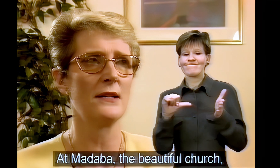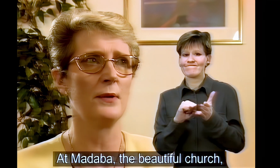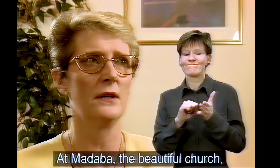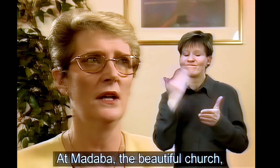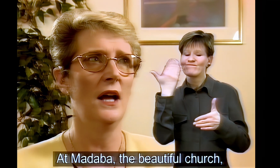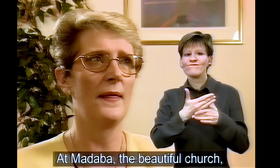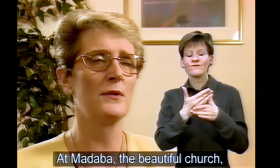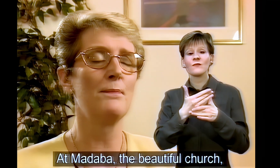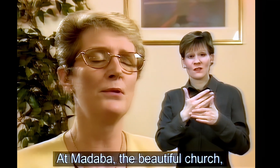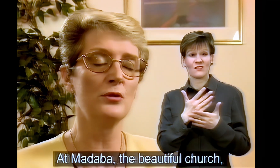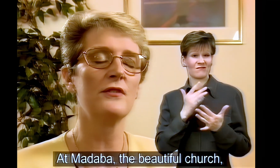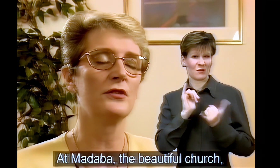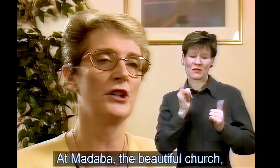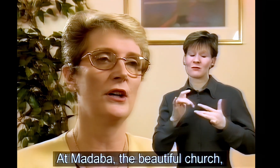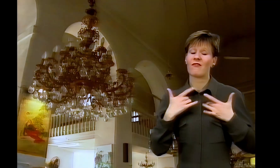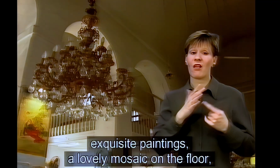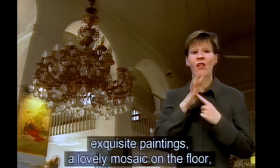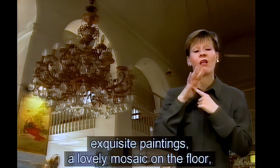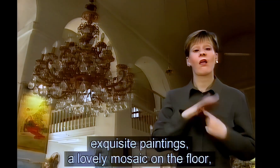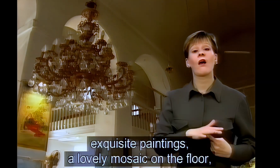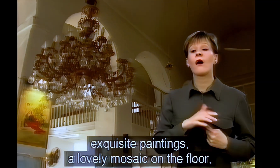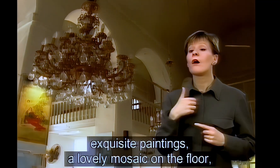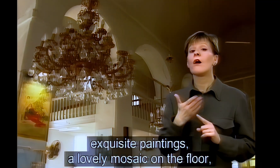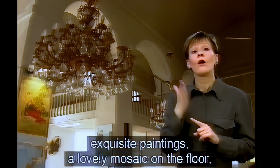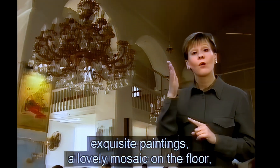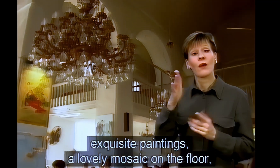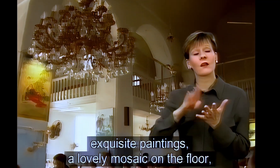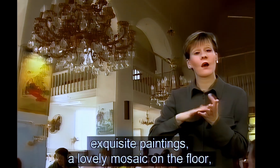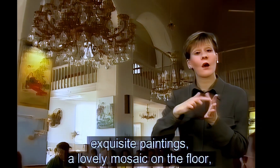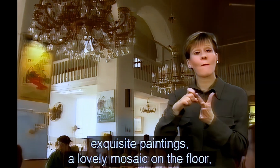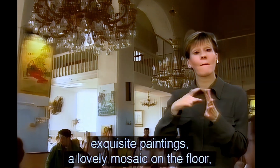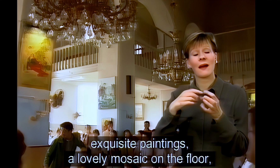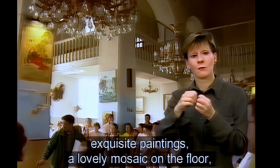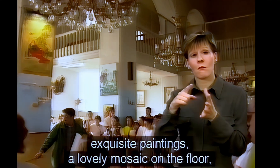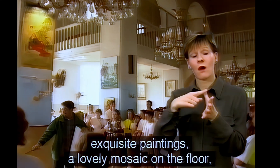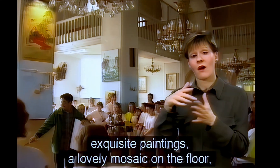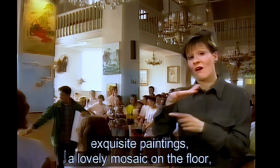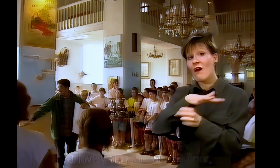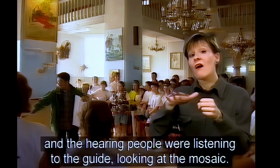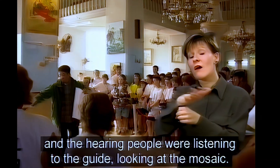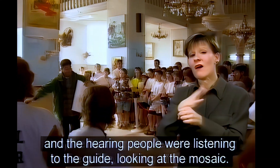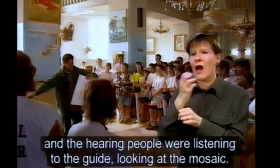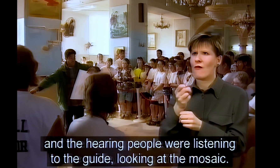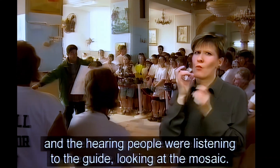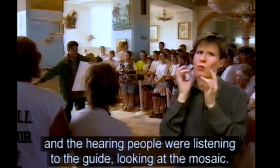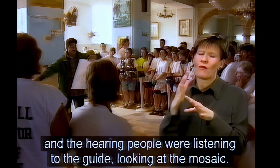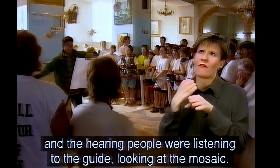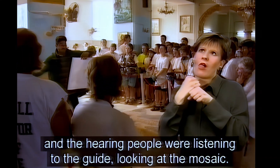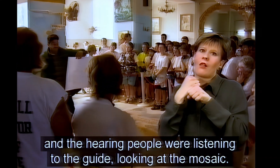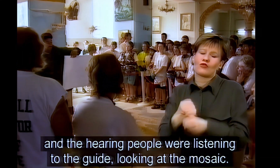Madaba, and there was a beautiful church, exquisite paintings inside, a lovely mosaic on the floor. And obviously all the